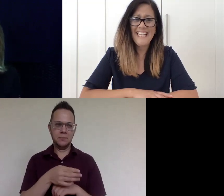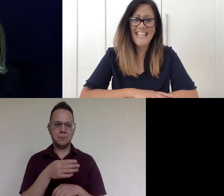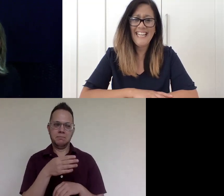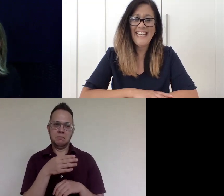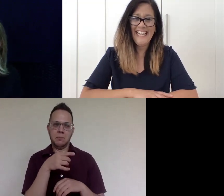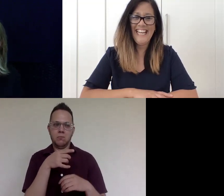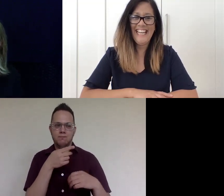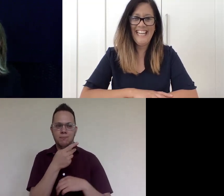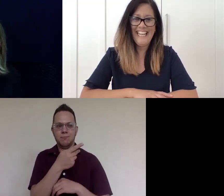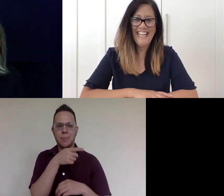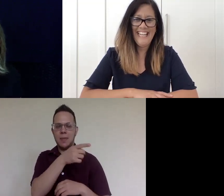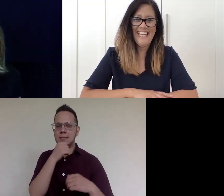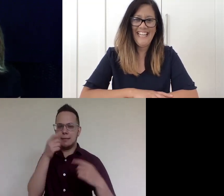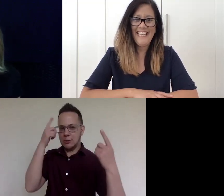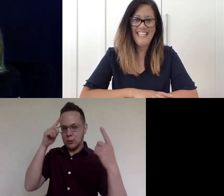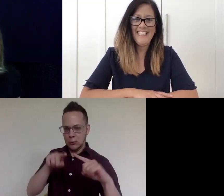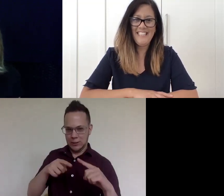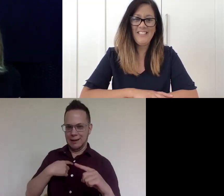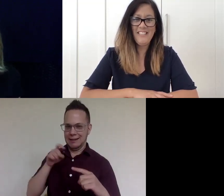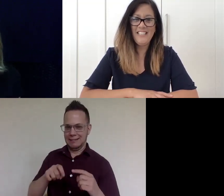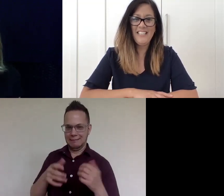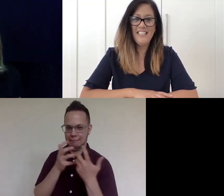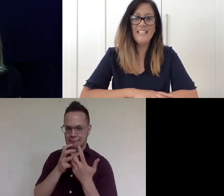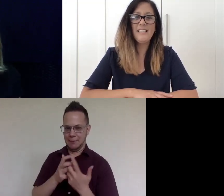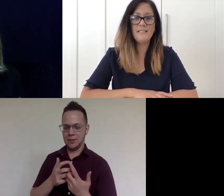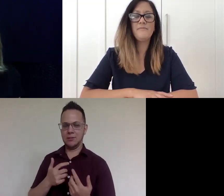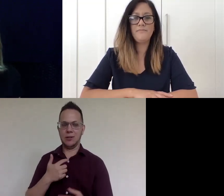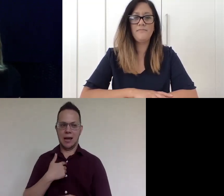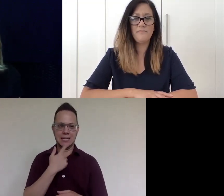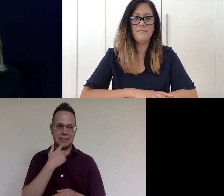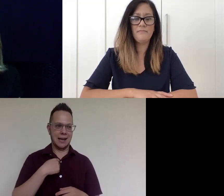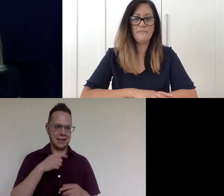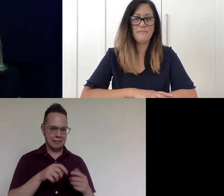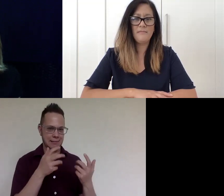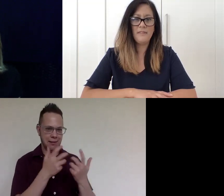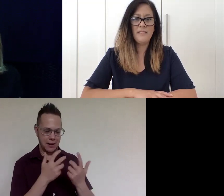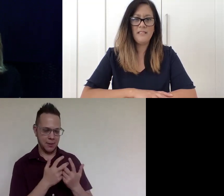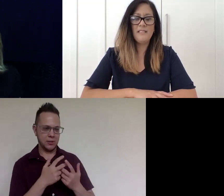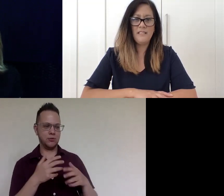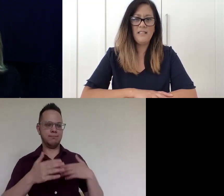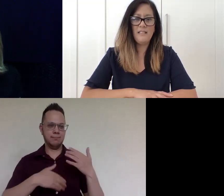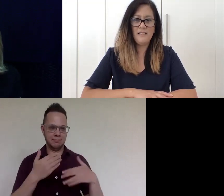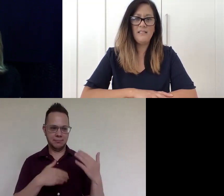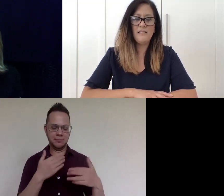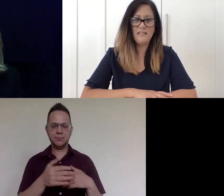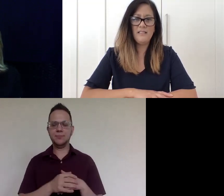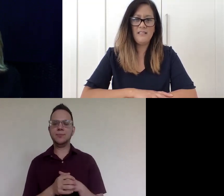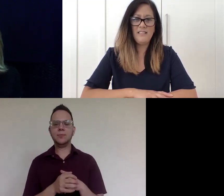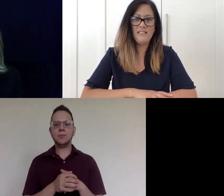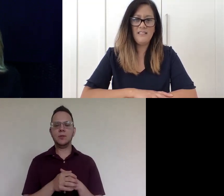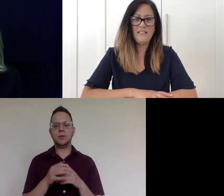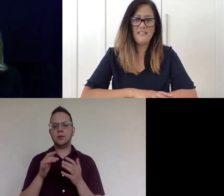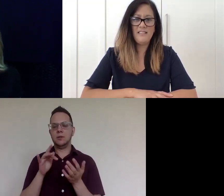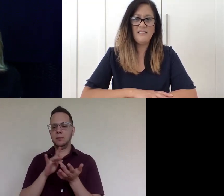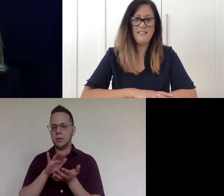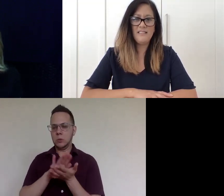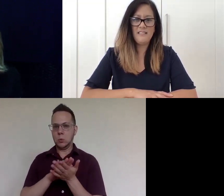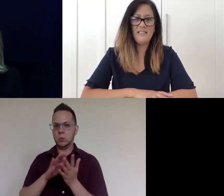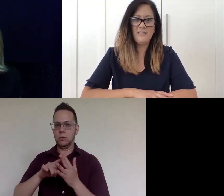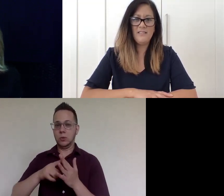switch off. And this was a very long story that I'm going to make short, but the accommodations were really not what I needed.